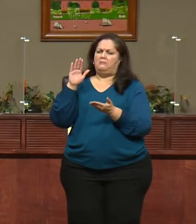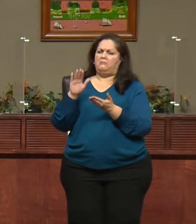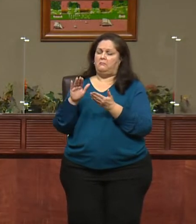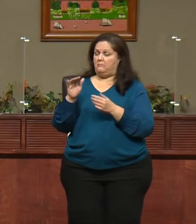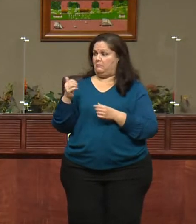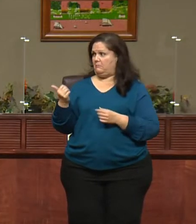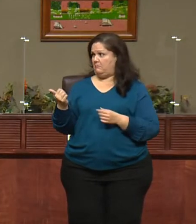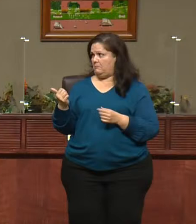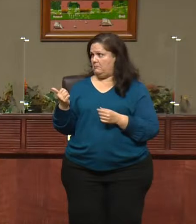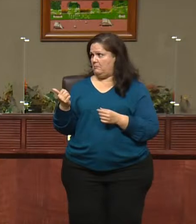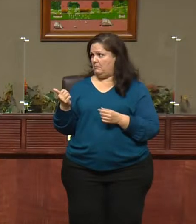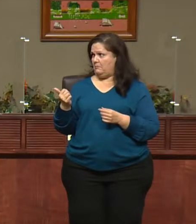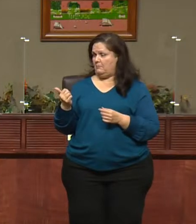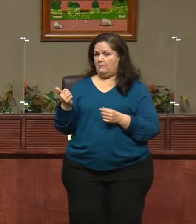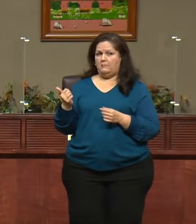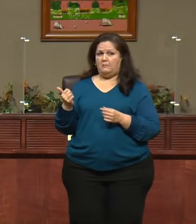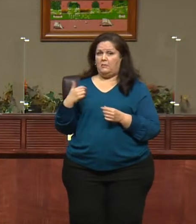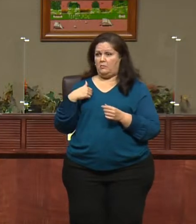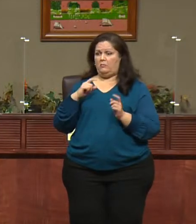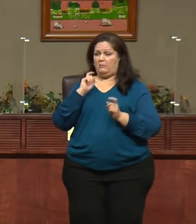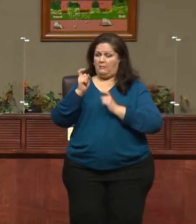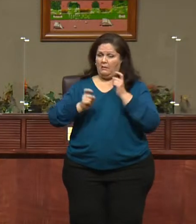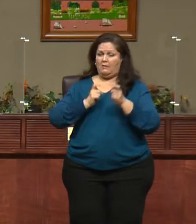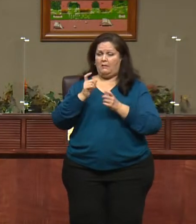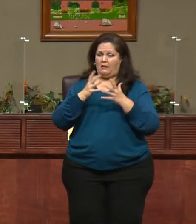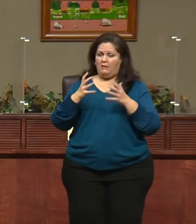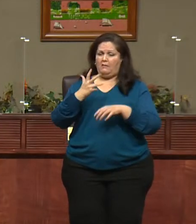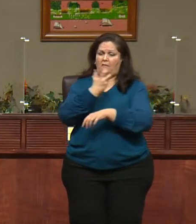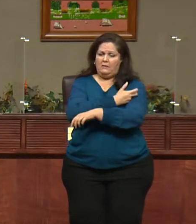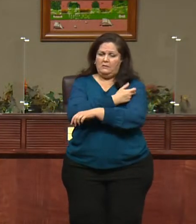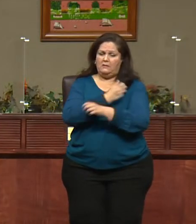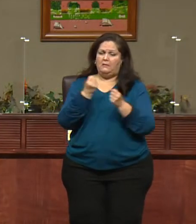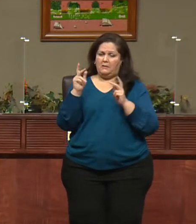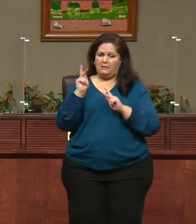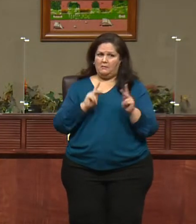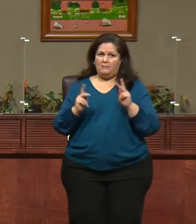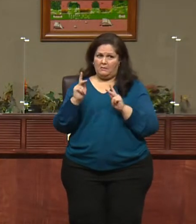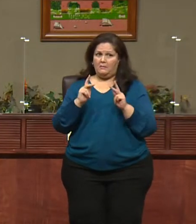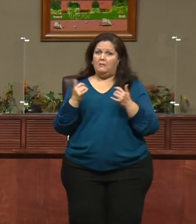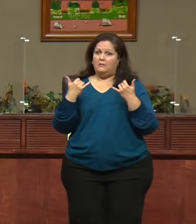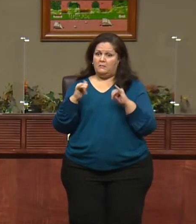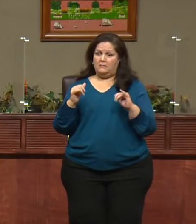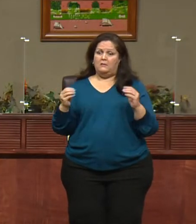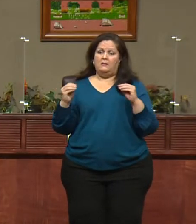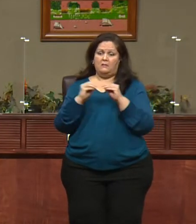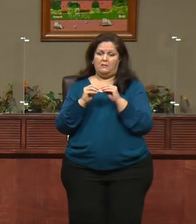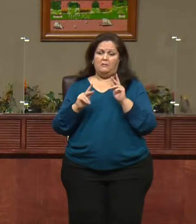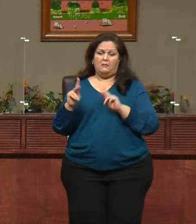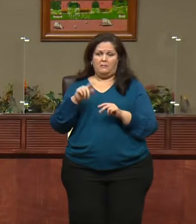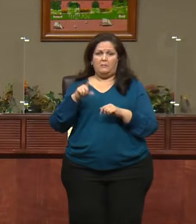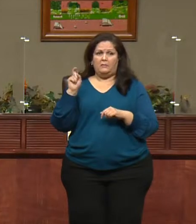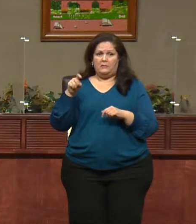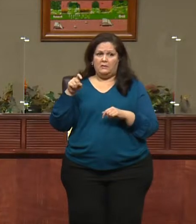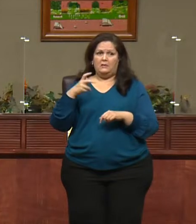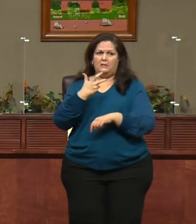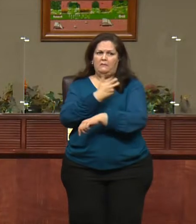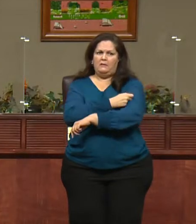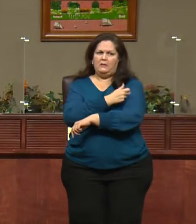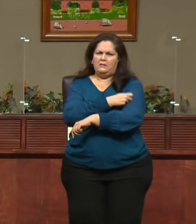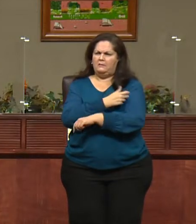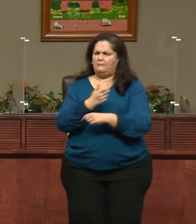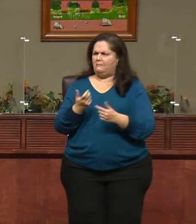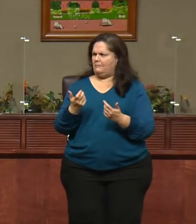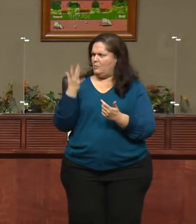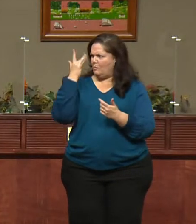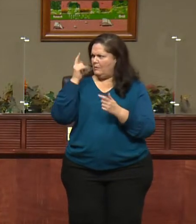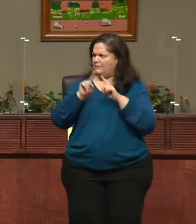upping vaccines for a lot of people, and there's still a lot more people in Orange County that need to be vaccinated. What variables